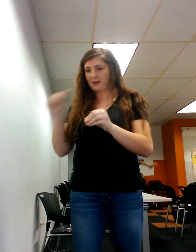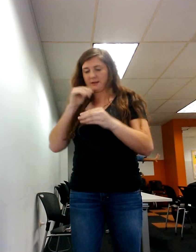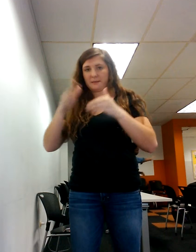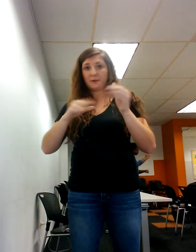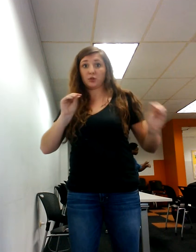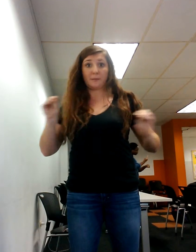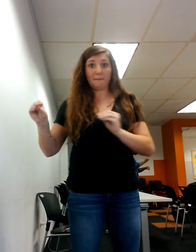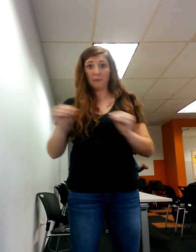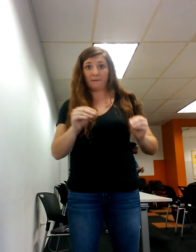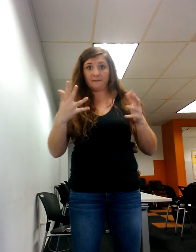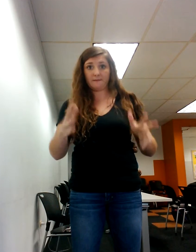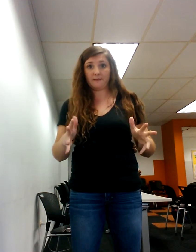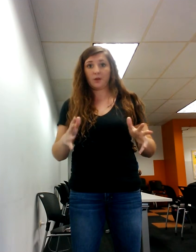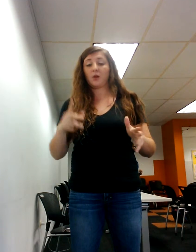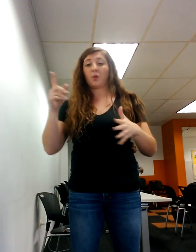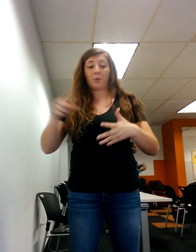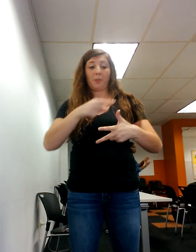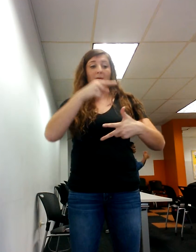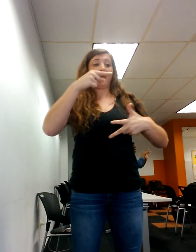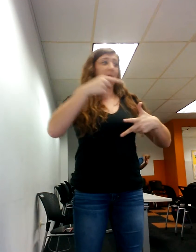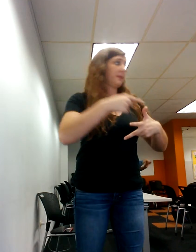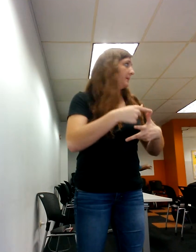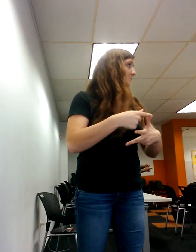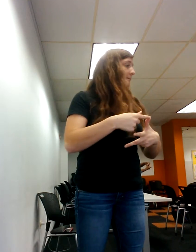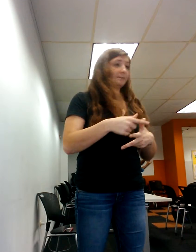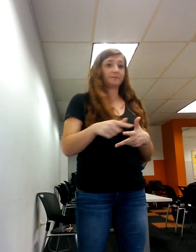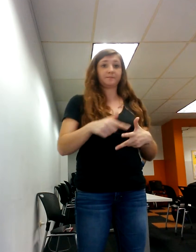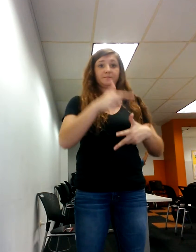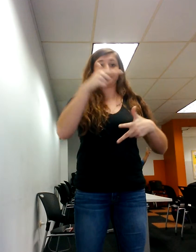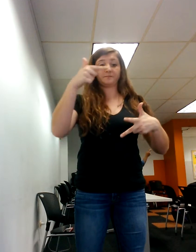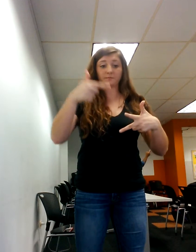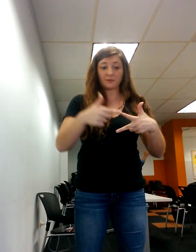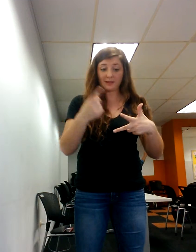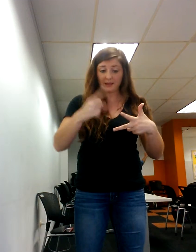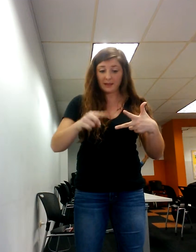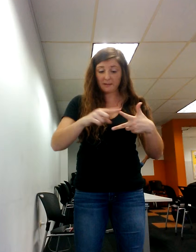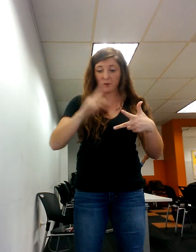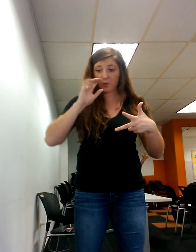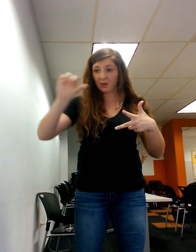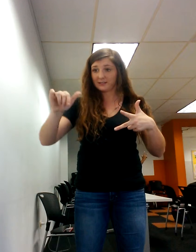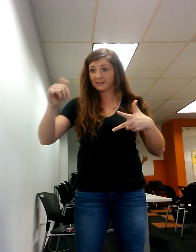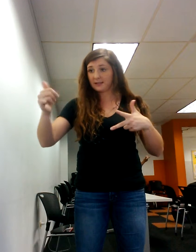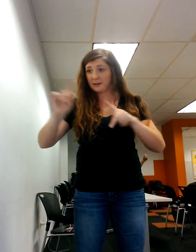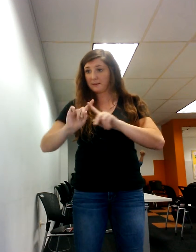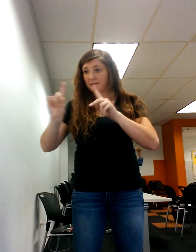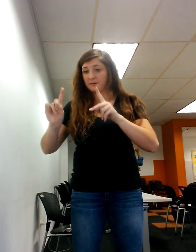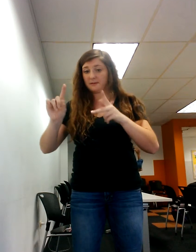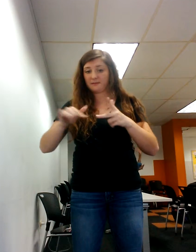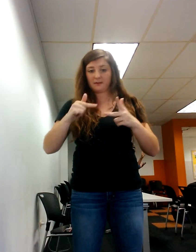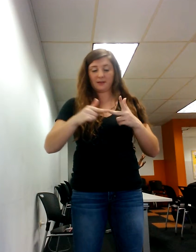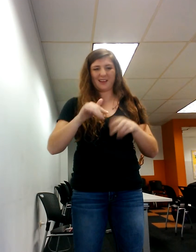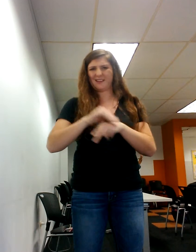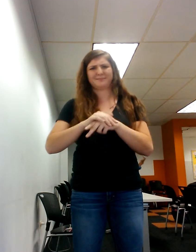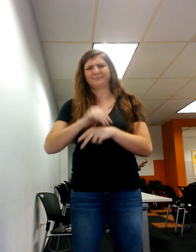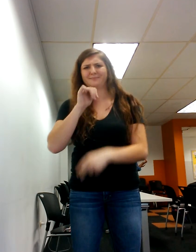comes. Now this will happen second. I put it in a different place. This person moves over here. We don't do that in English at all. So we